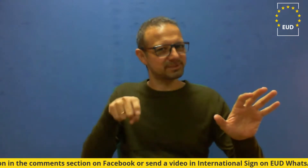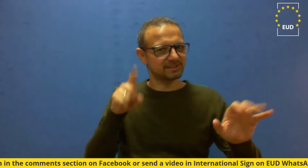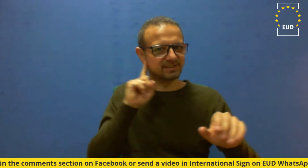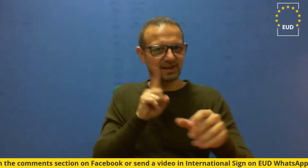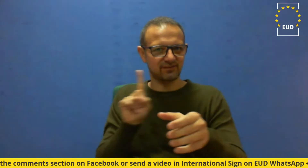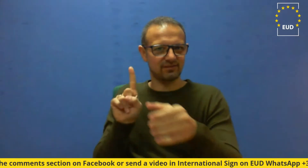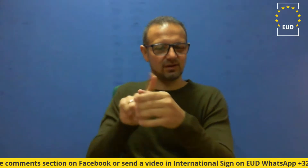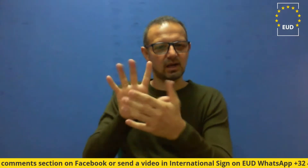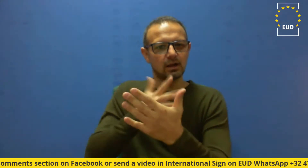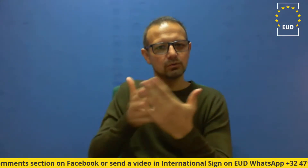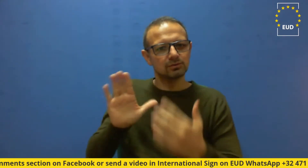interpreters.